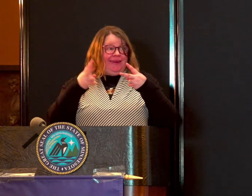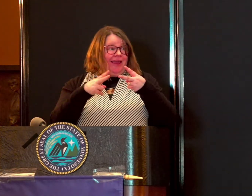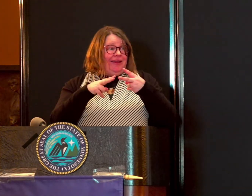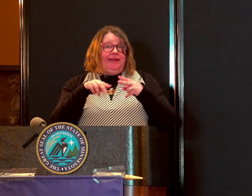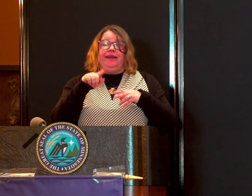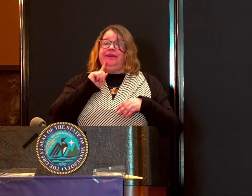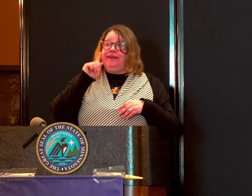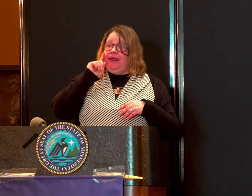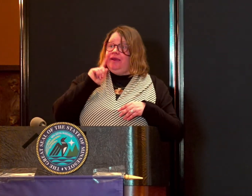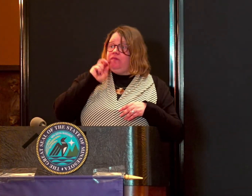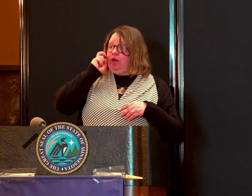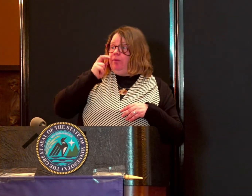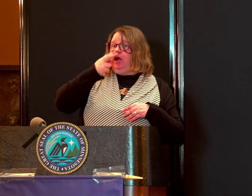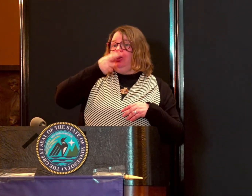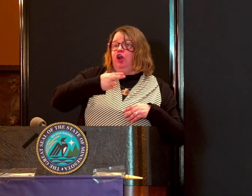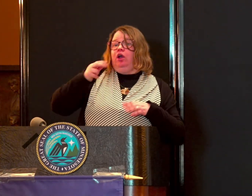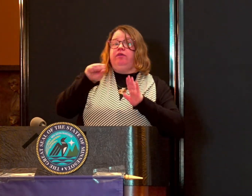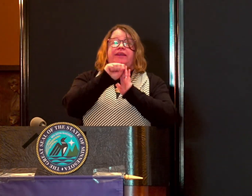of our history.